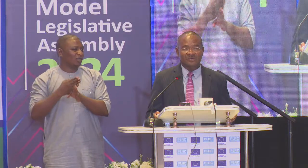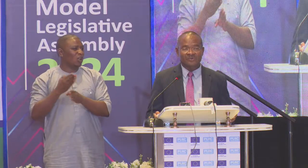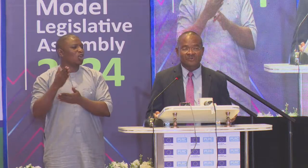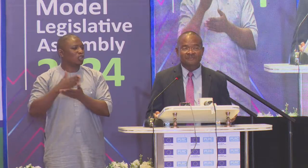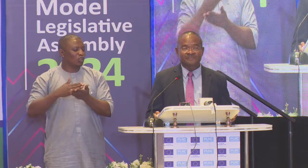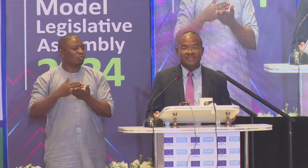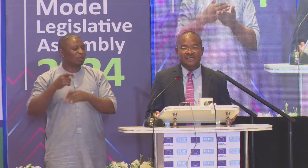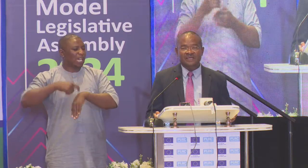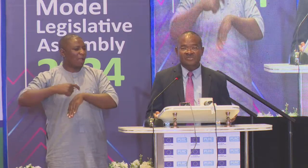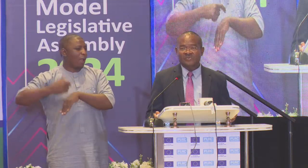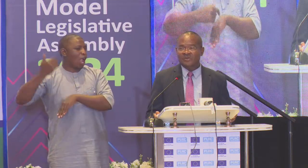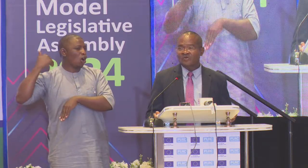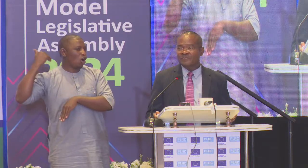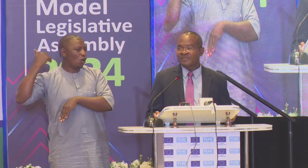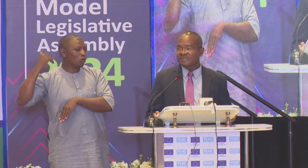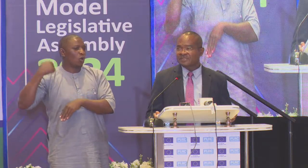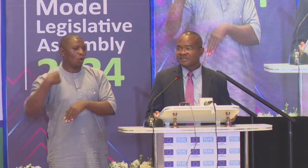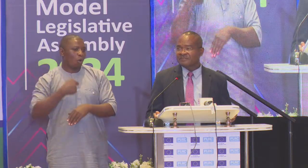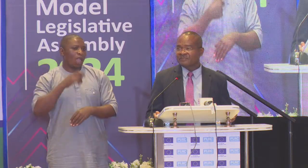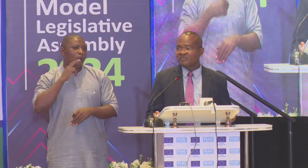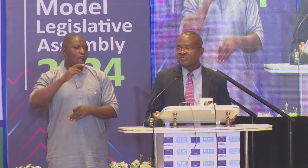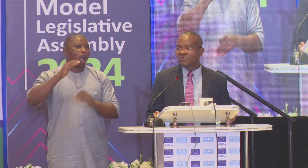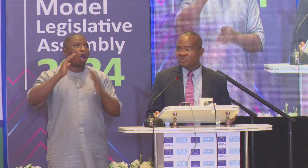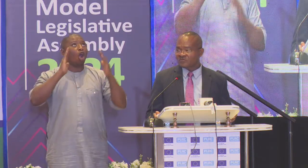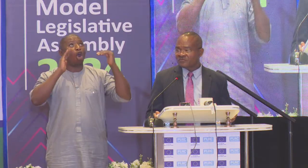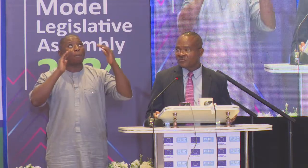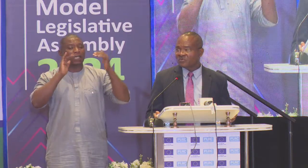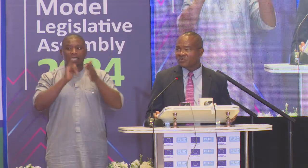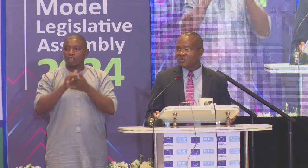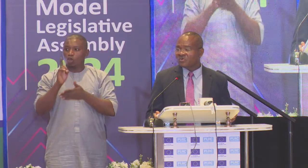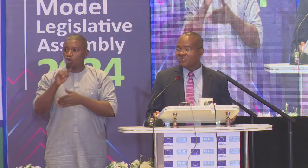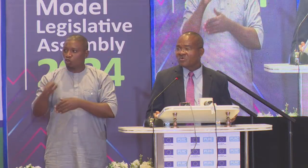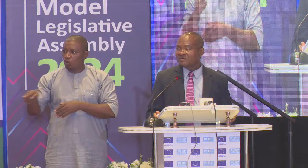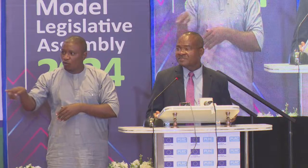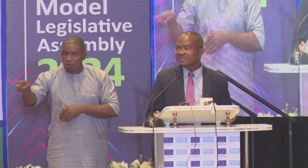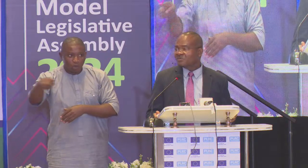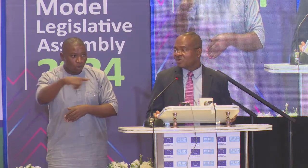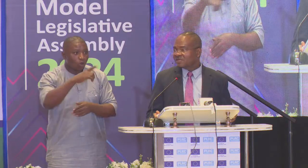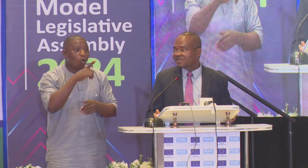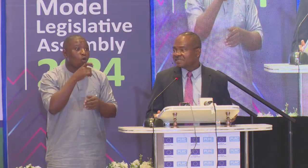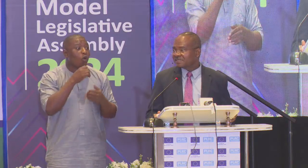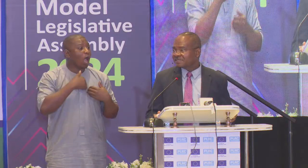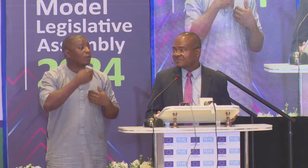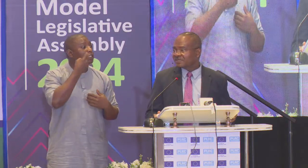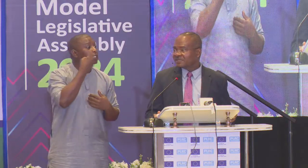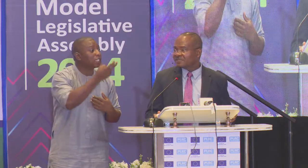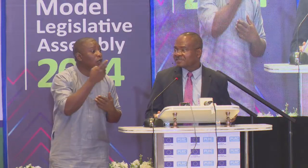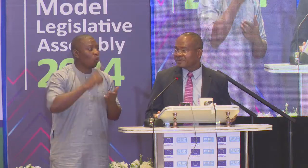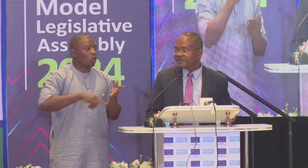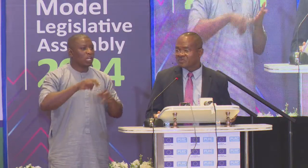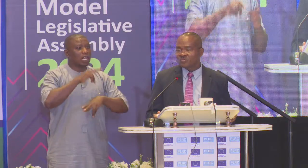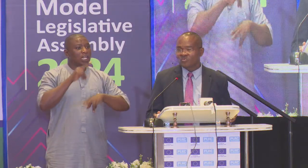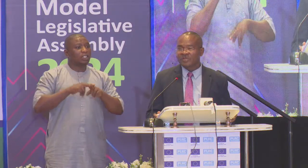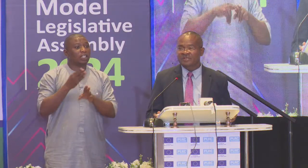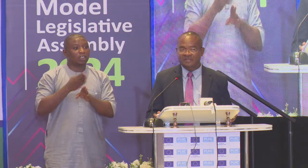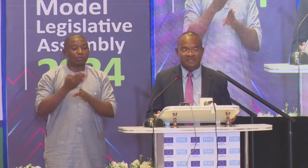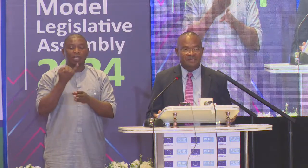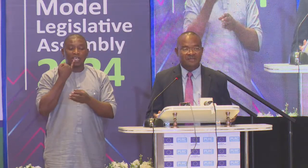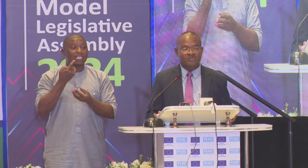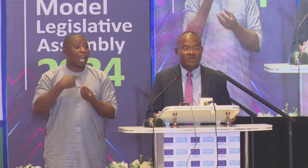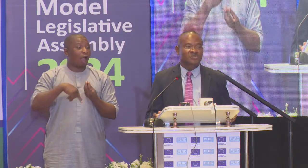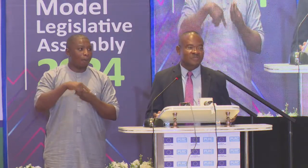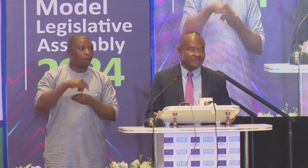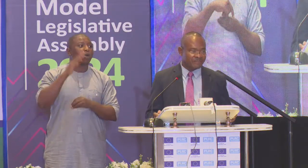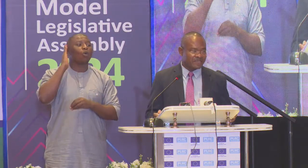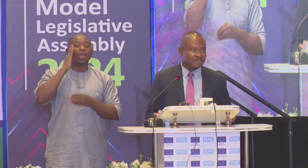ago. So we're hoping that those of you who have seen what the National Assembly is about will